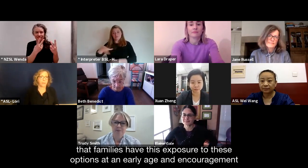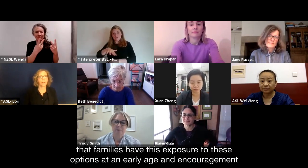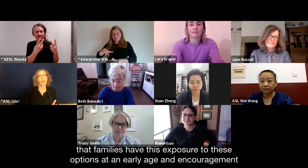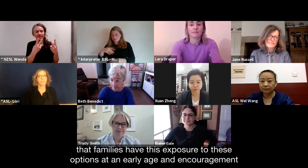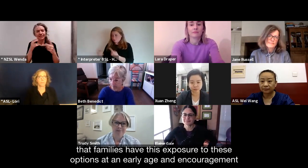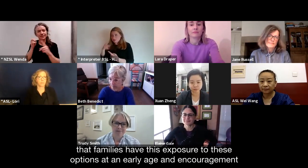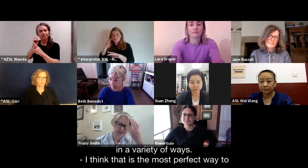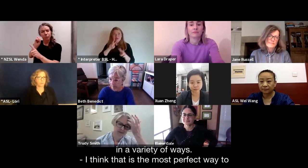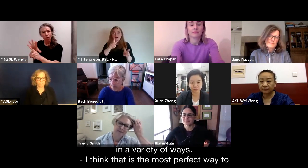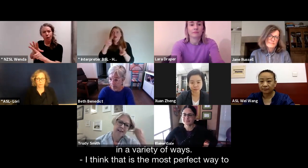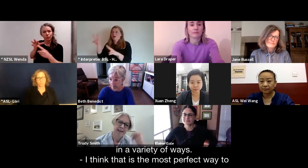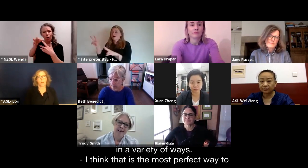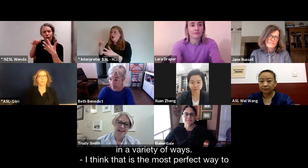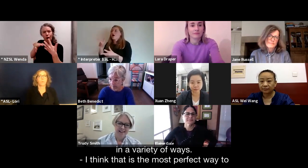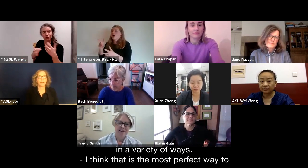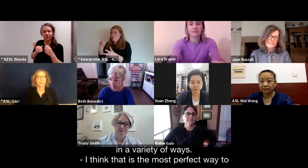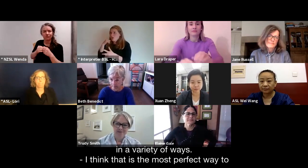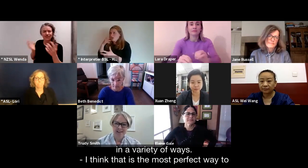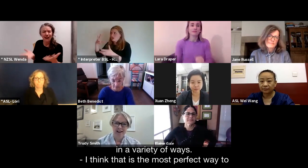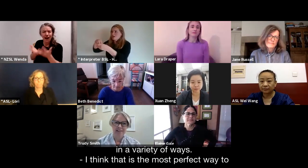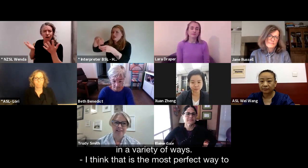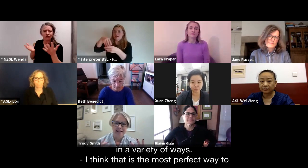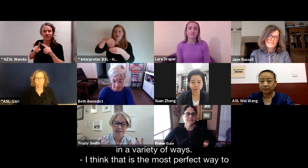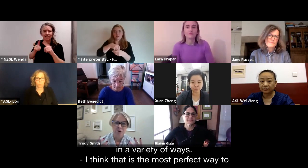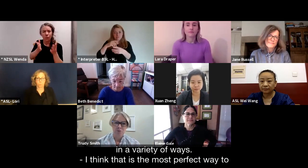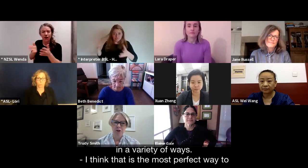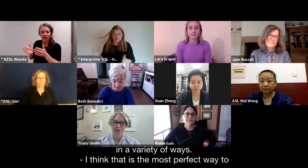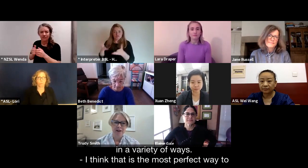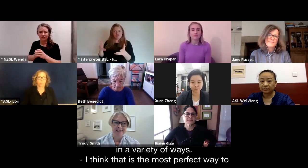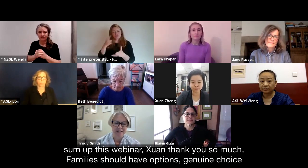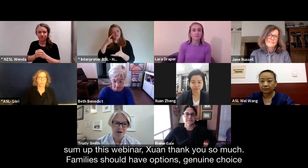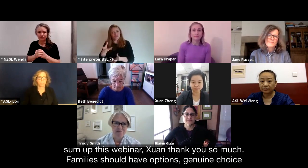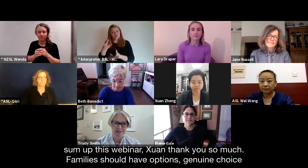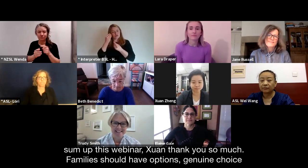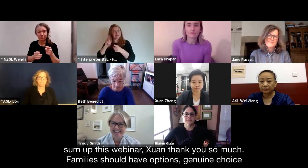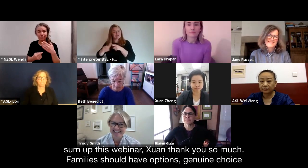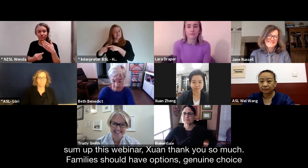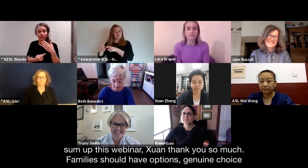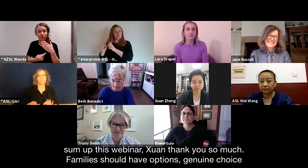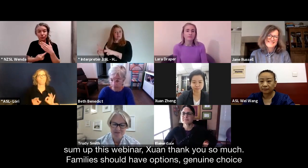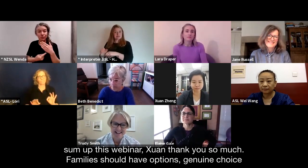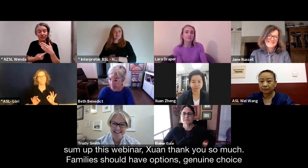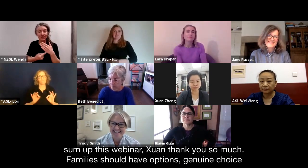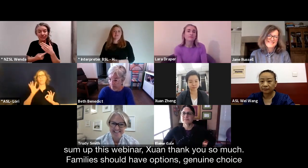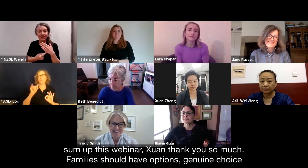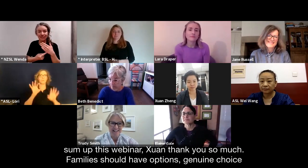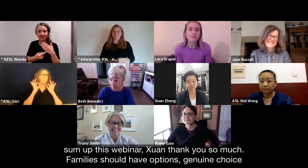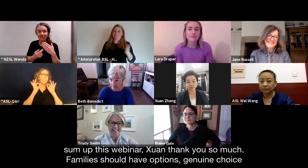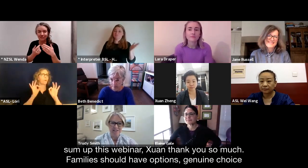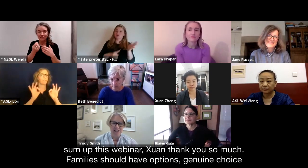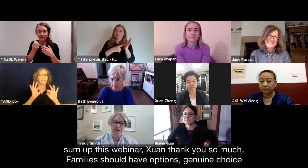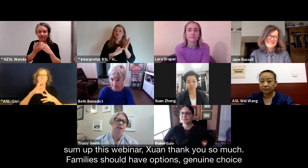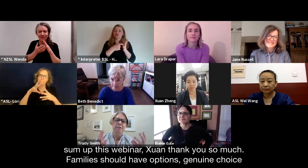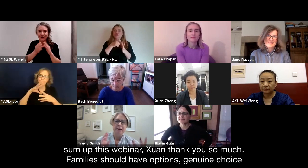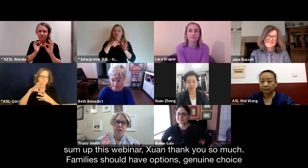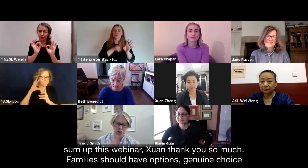age and encouragement in a variety of ways. I think that is the most perfect way to sum up this webinar. Zuan,